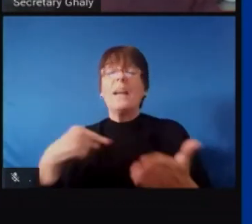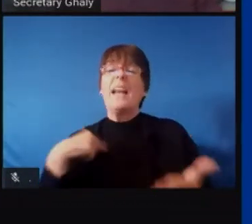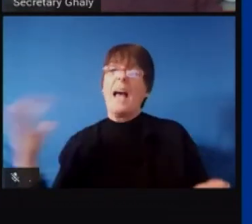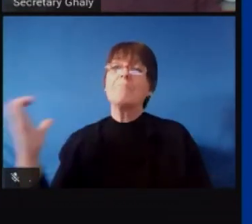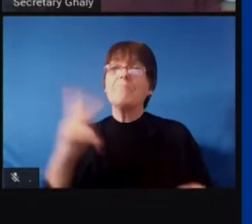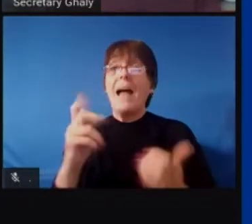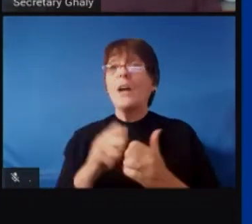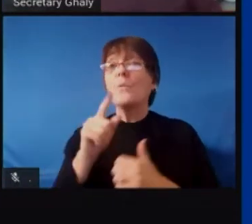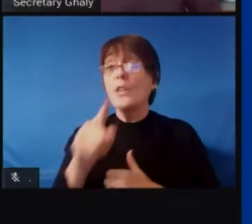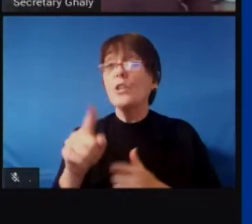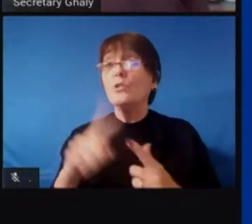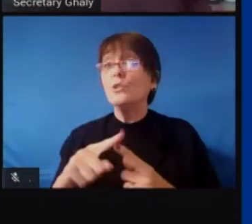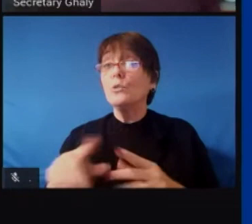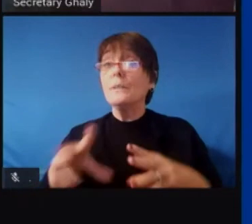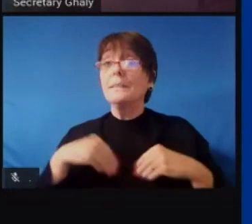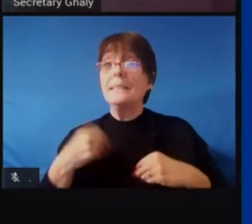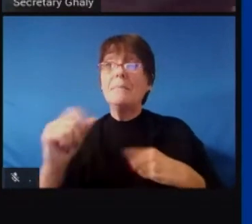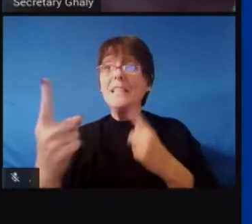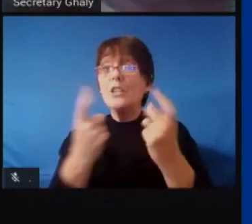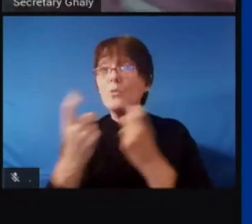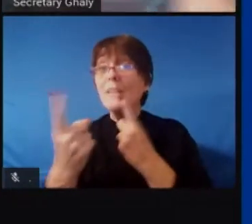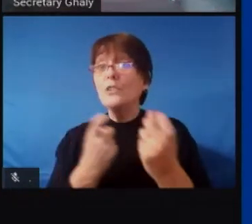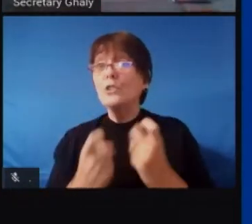with you to take any questions.